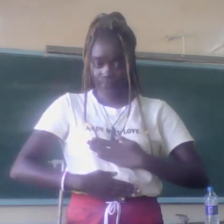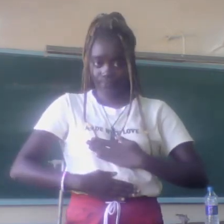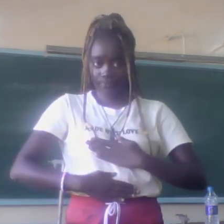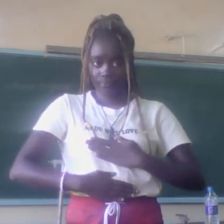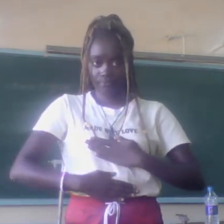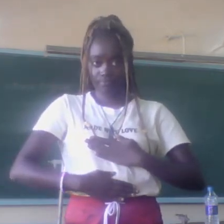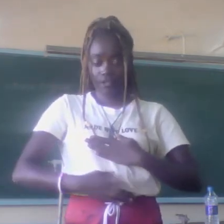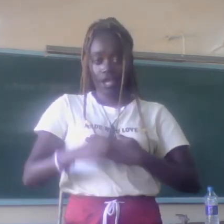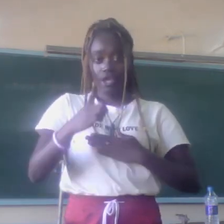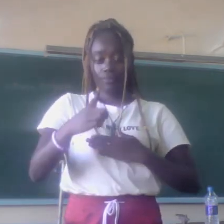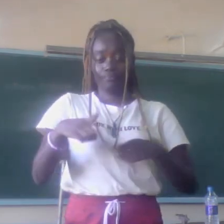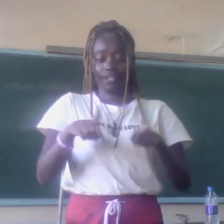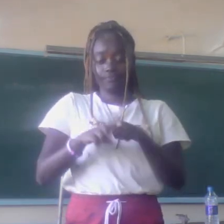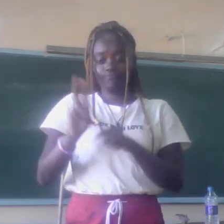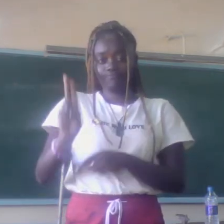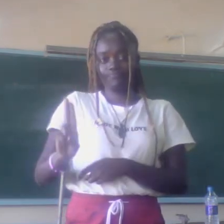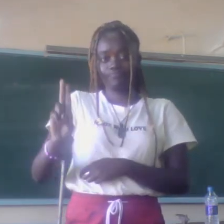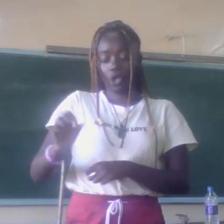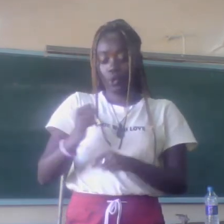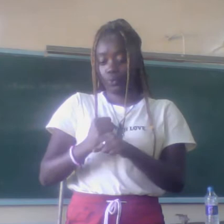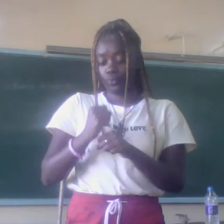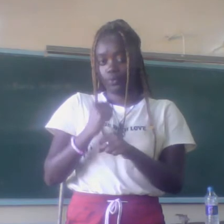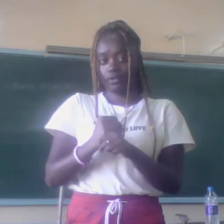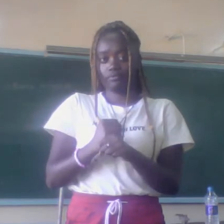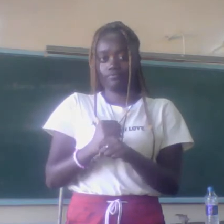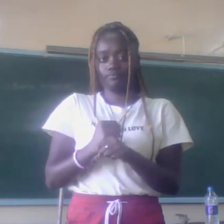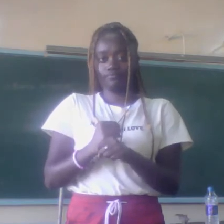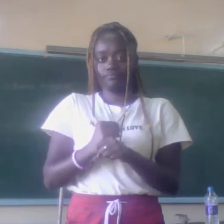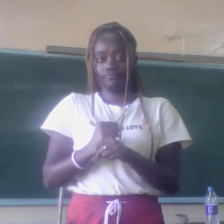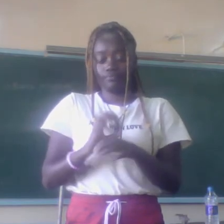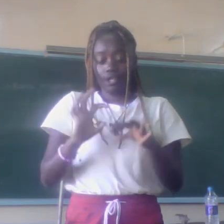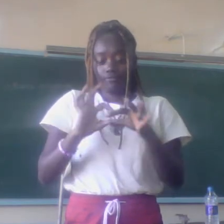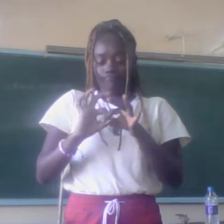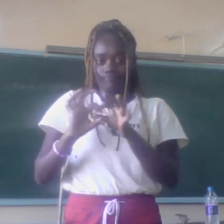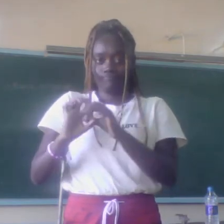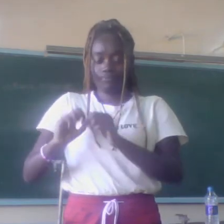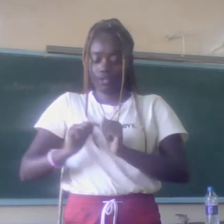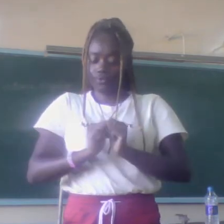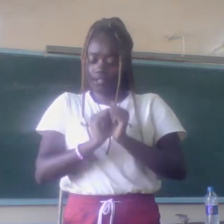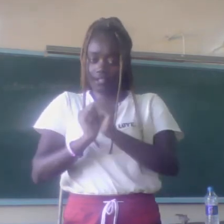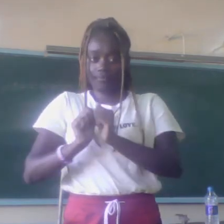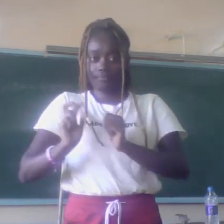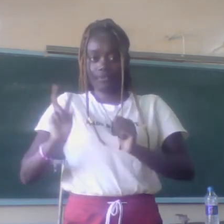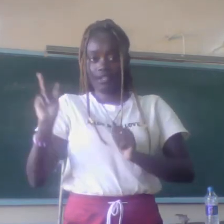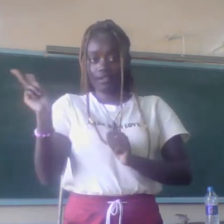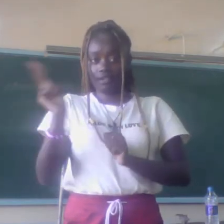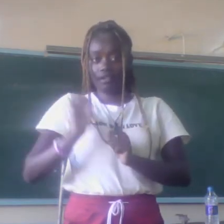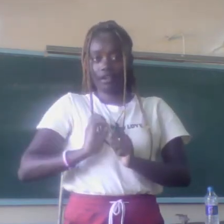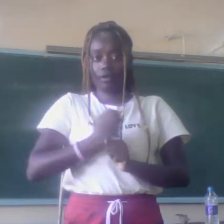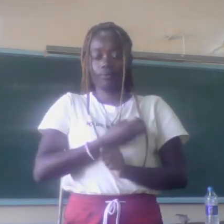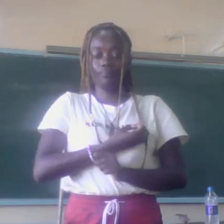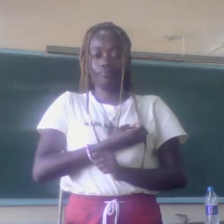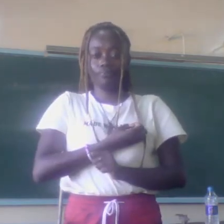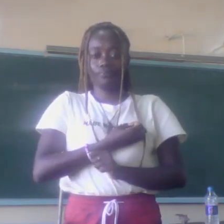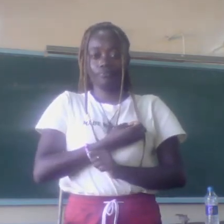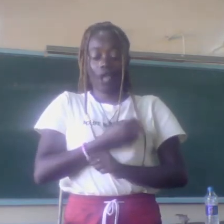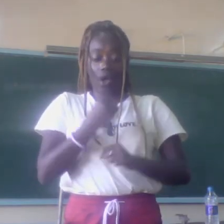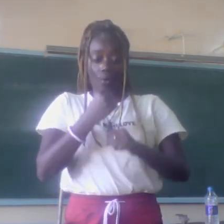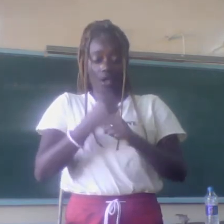focusing on the delivery